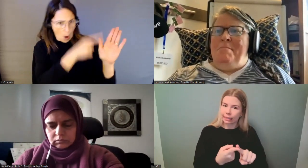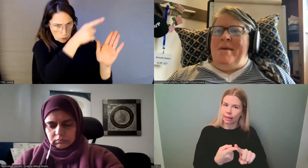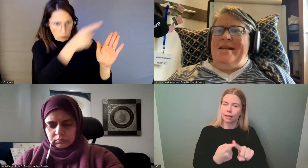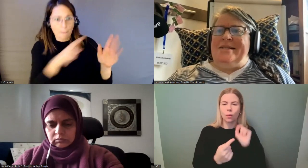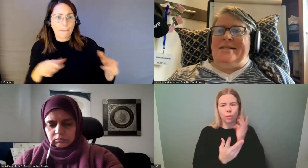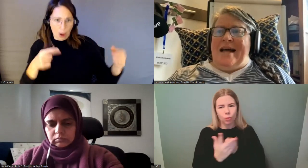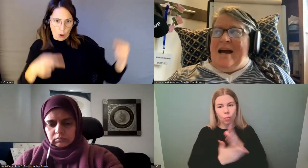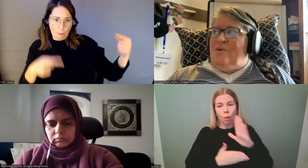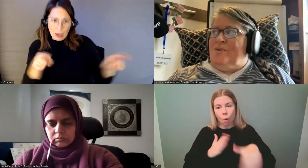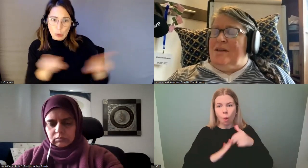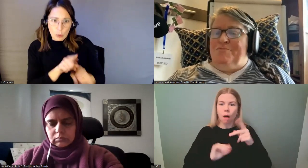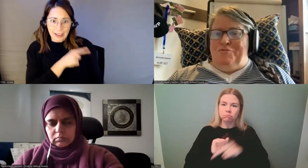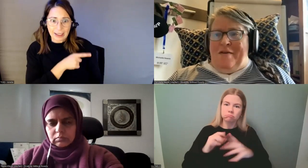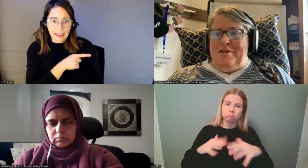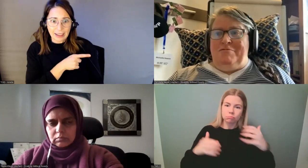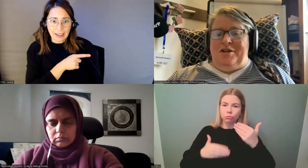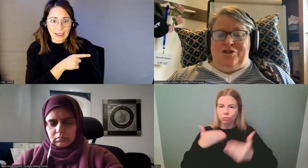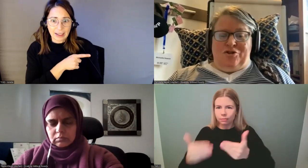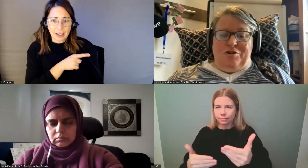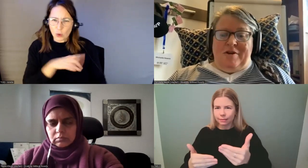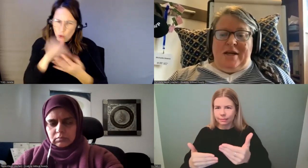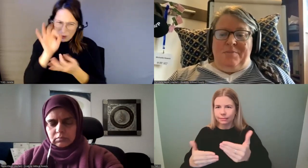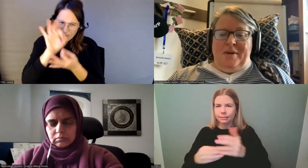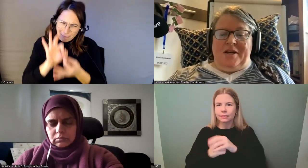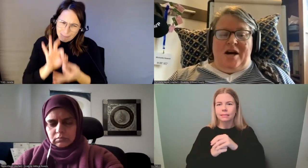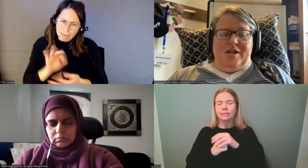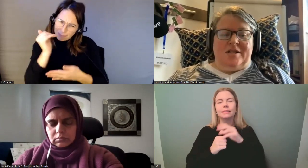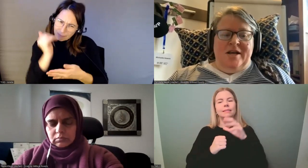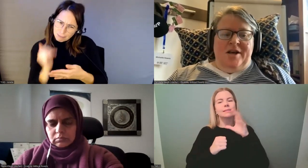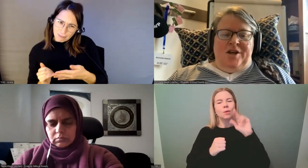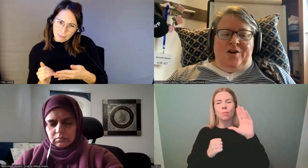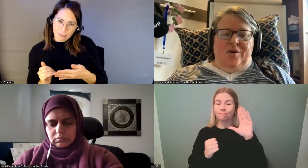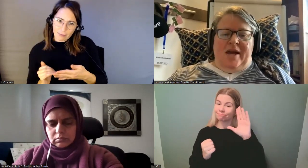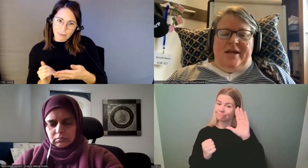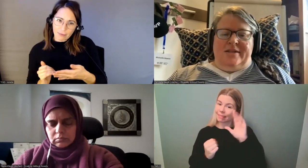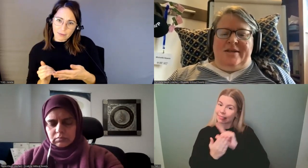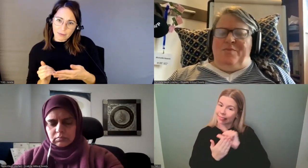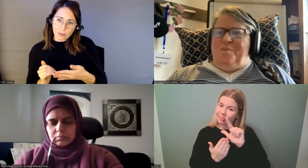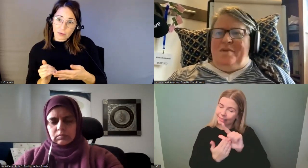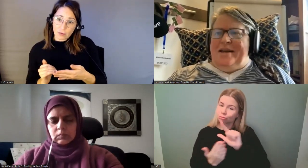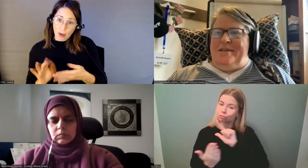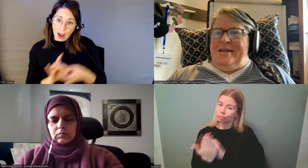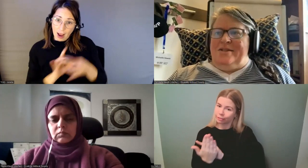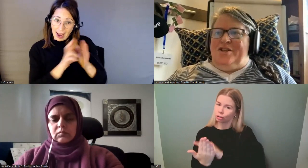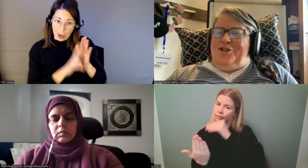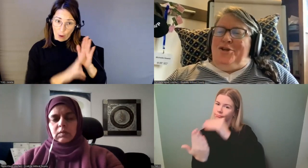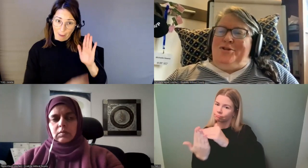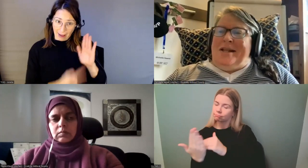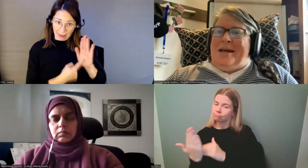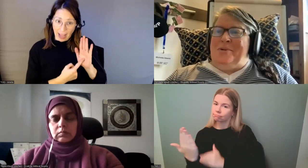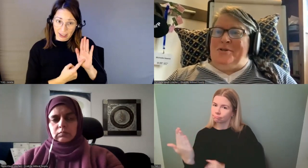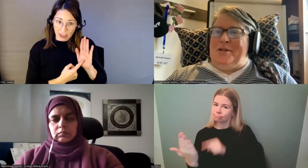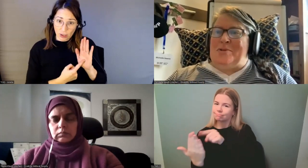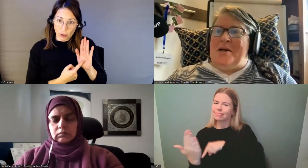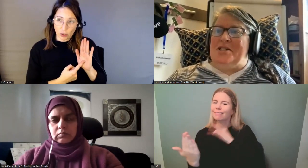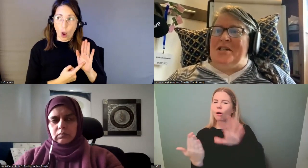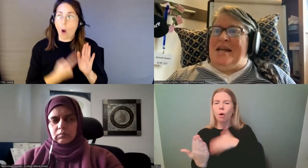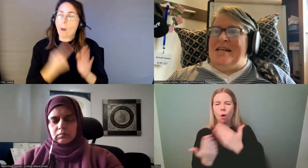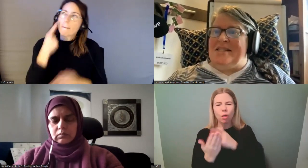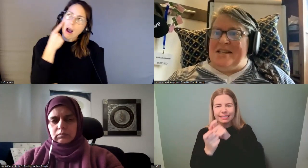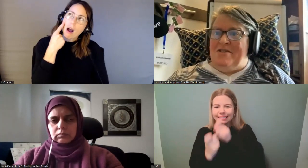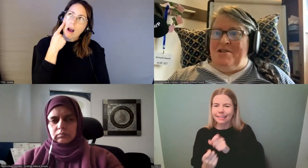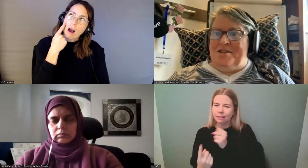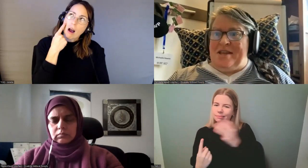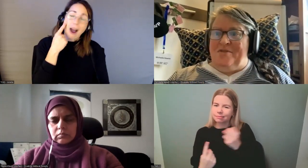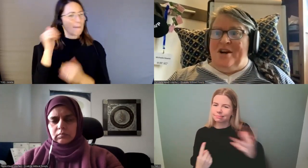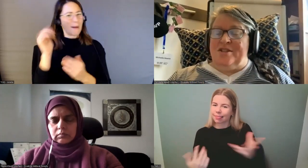legislation may sound very reassuring, because it's, as to use the language of this question,